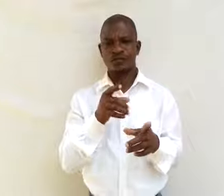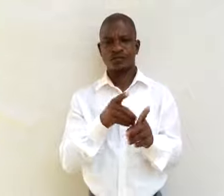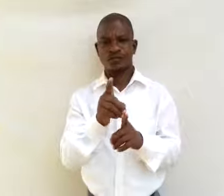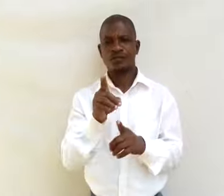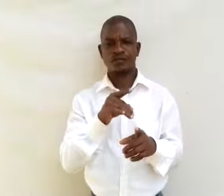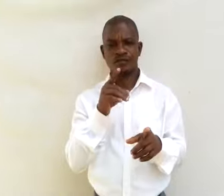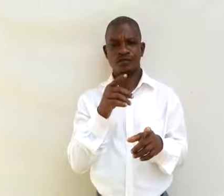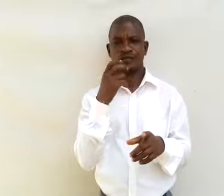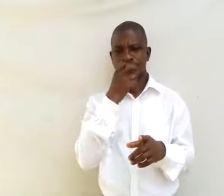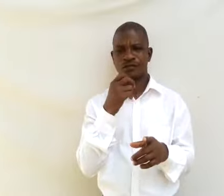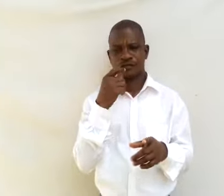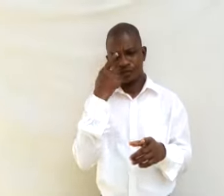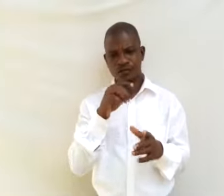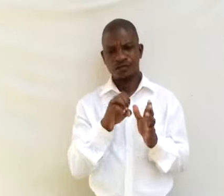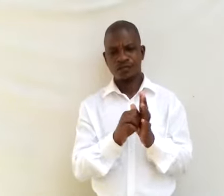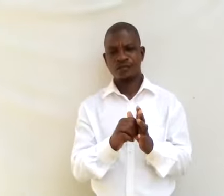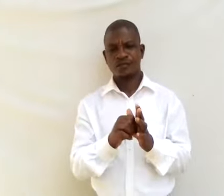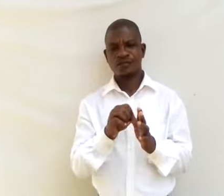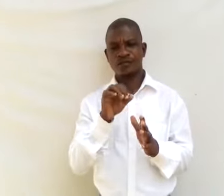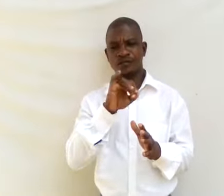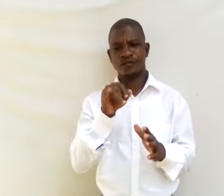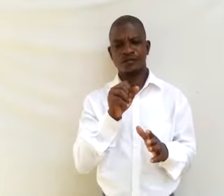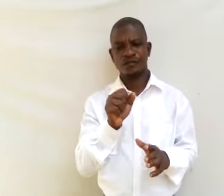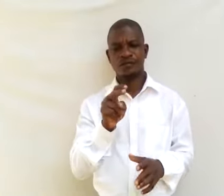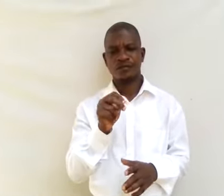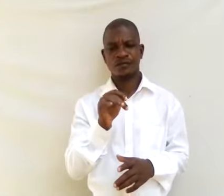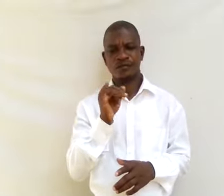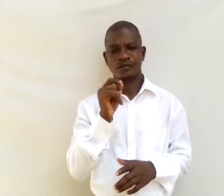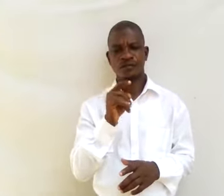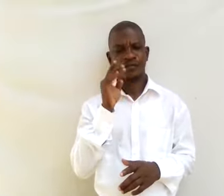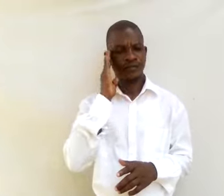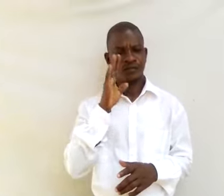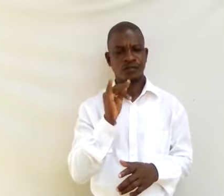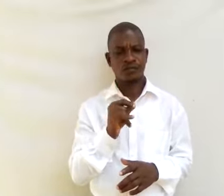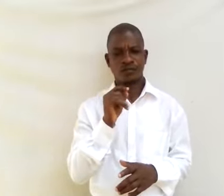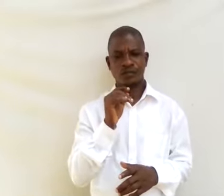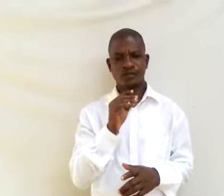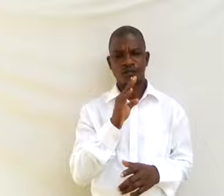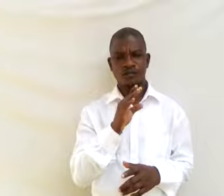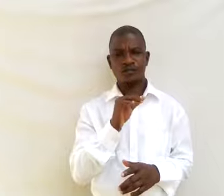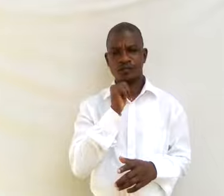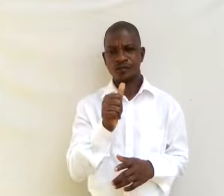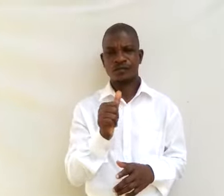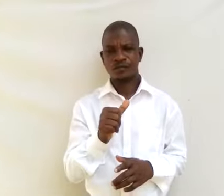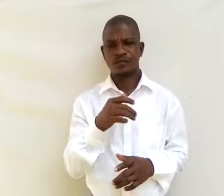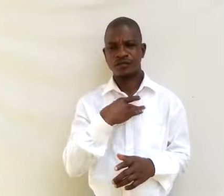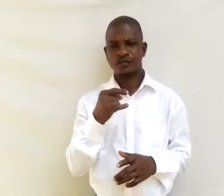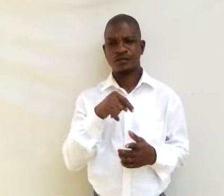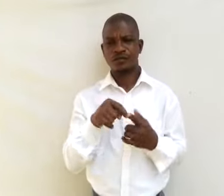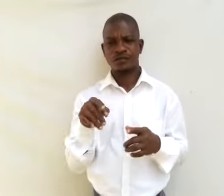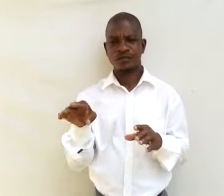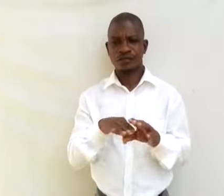For example, Jane told me that she would not like to marry him.